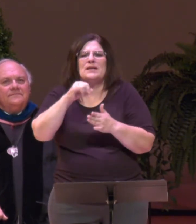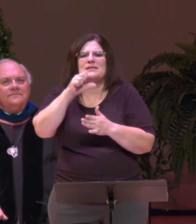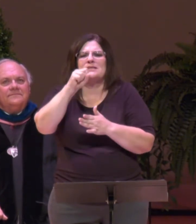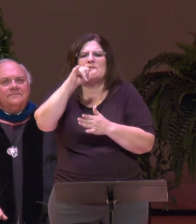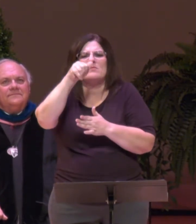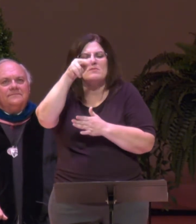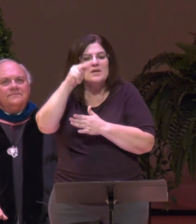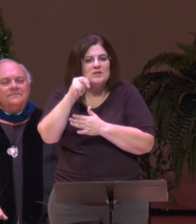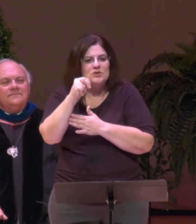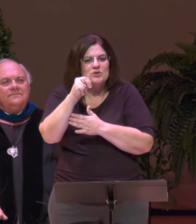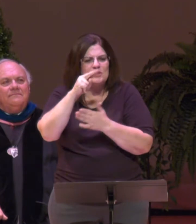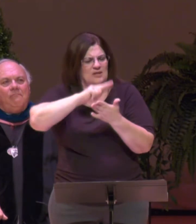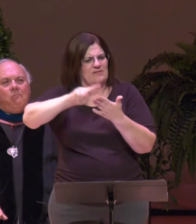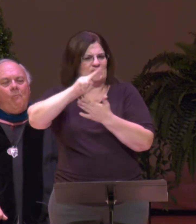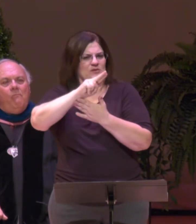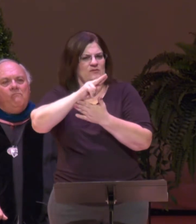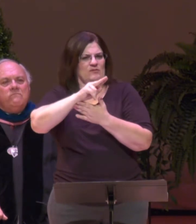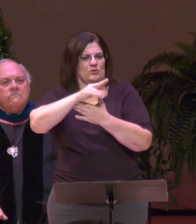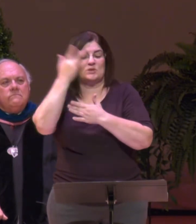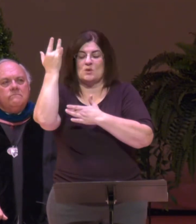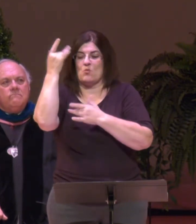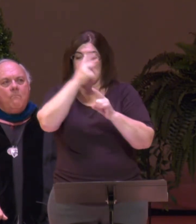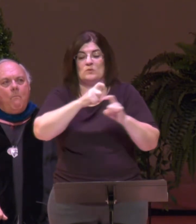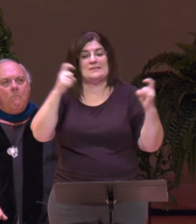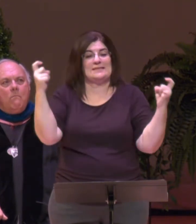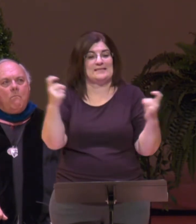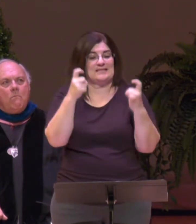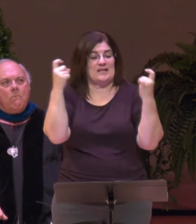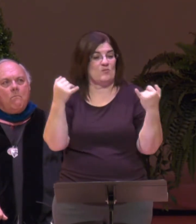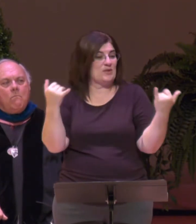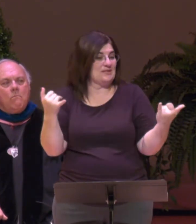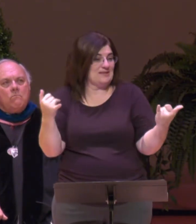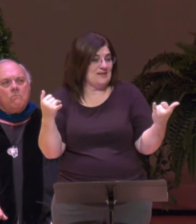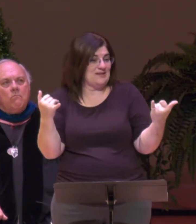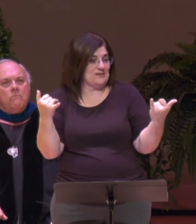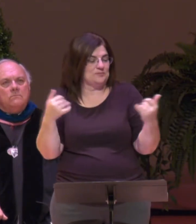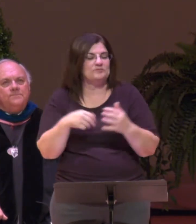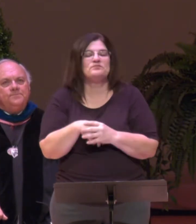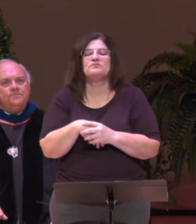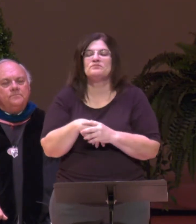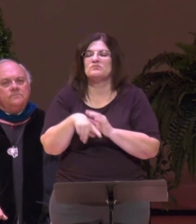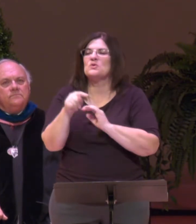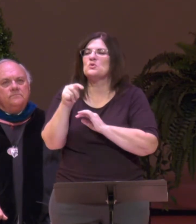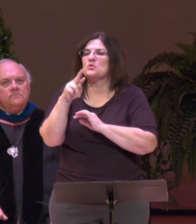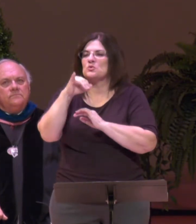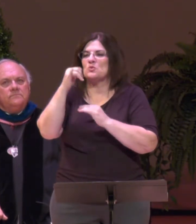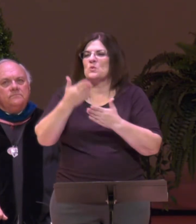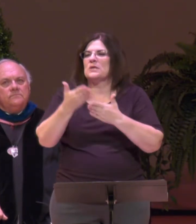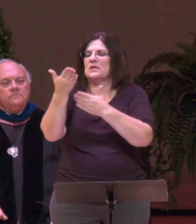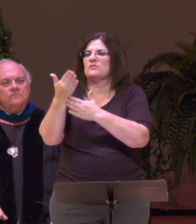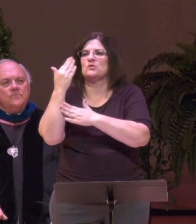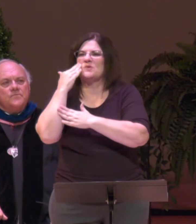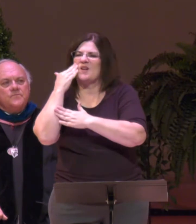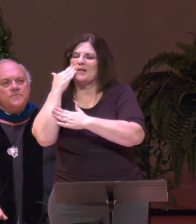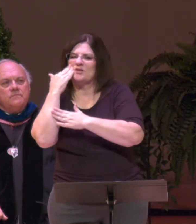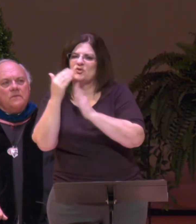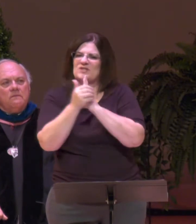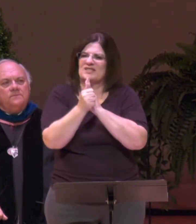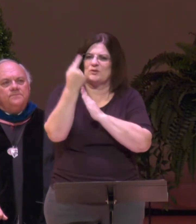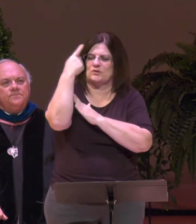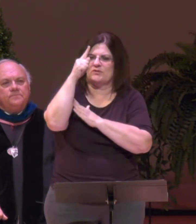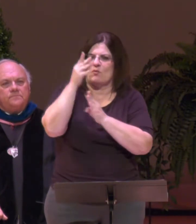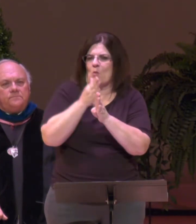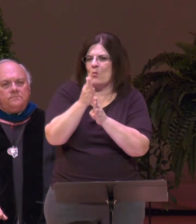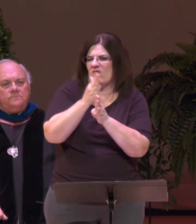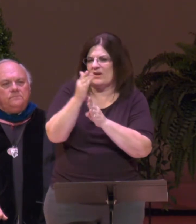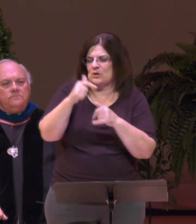are we celebrating you today? Certainly, Troy University gives you the knowledge and skills for your professional life.